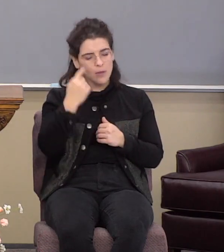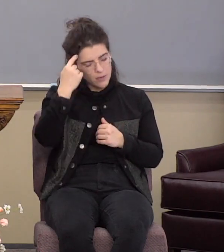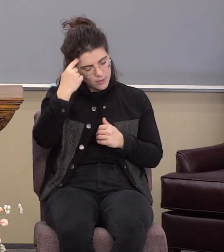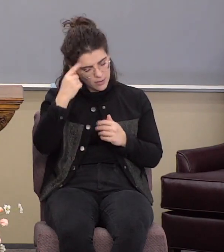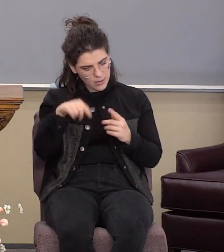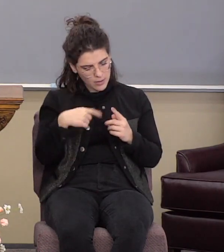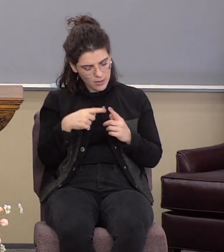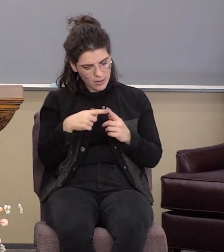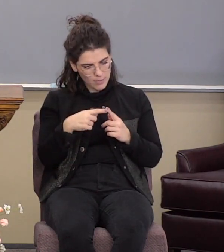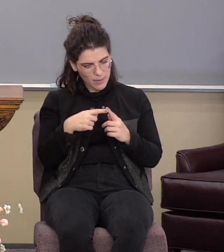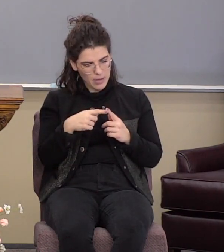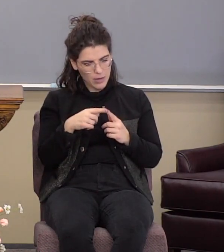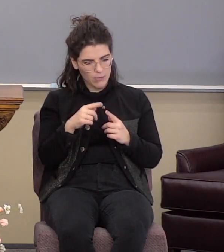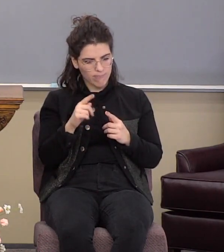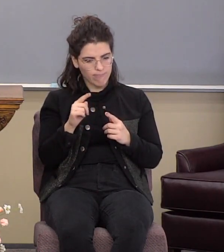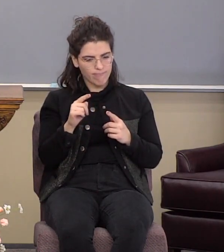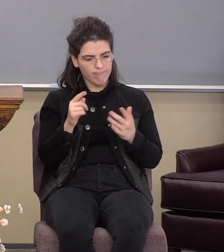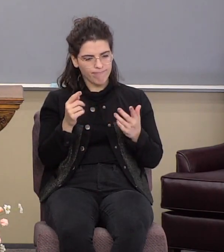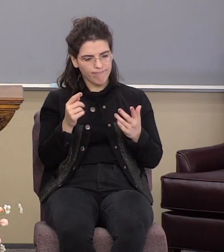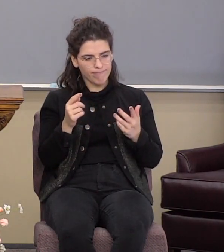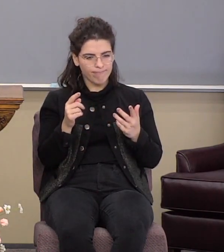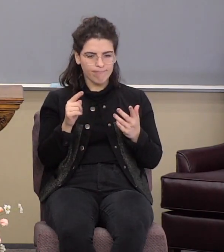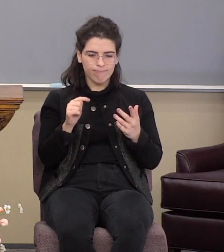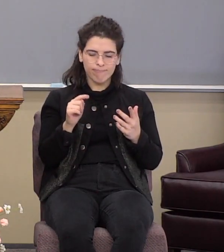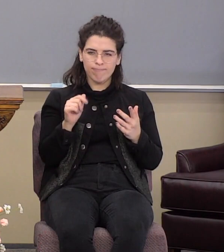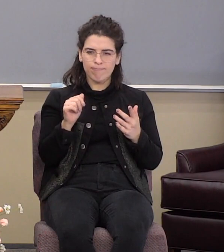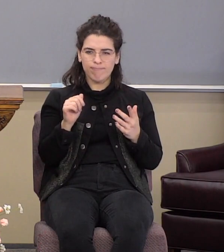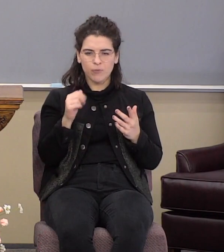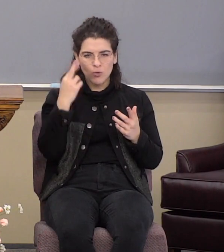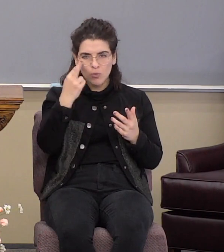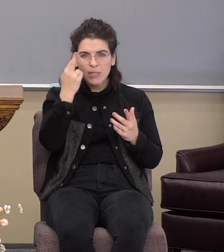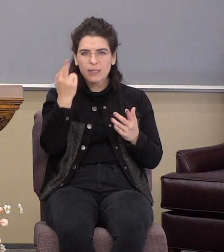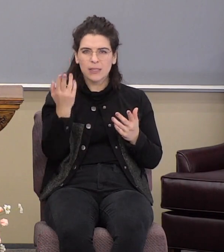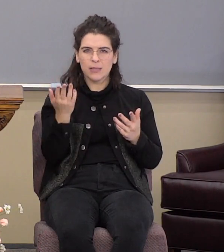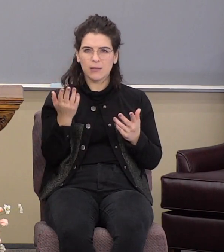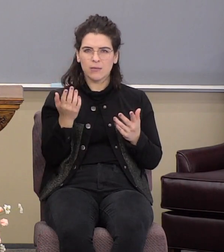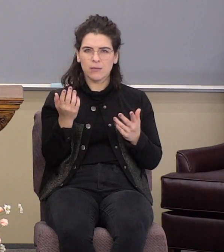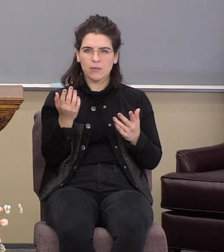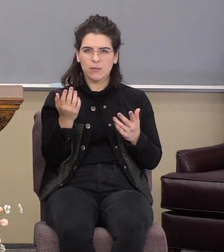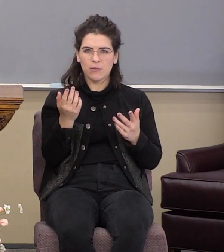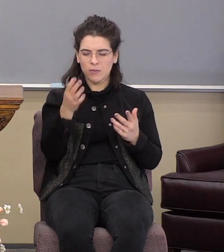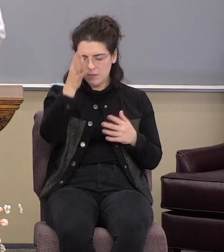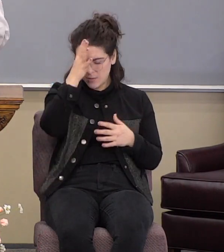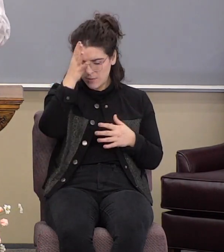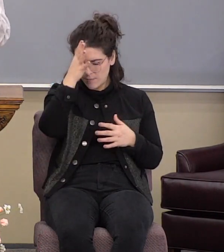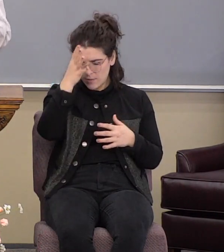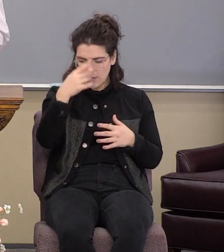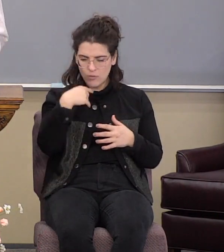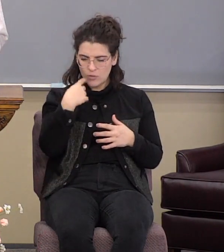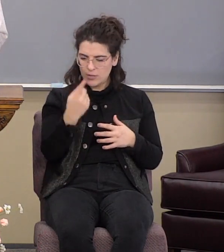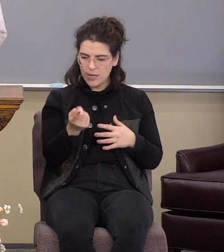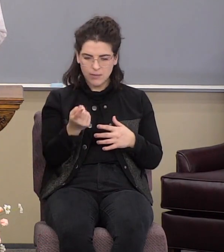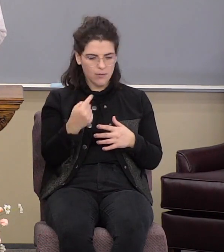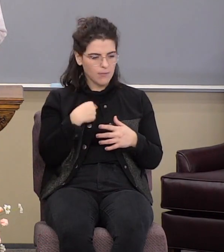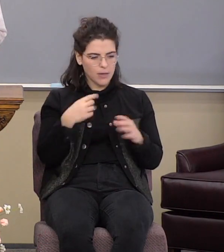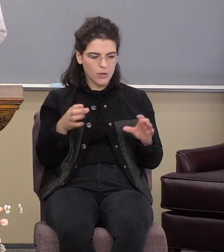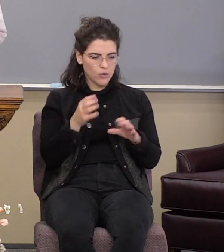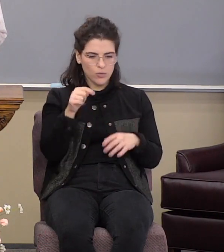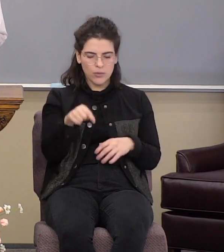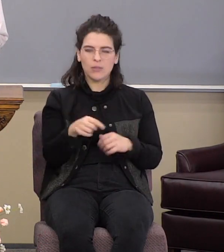about the tactical, the reasoning here. The Father says, I'm not going to do